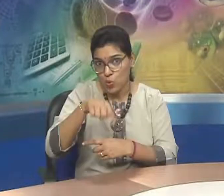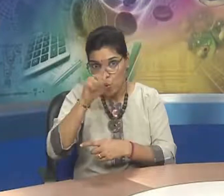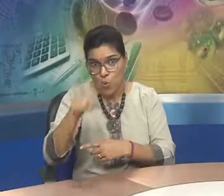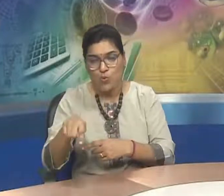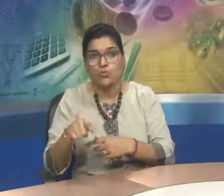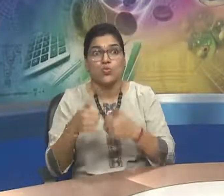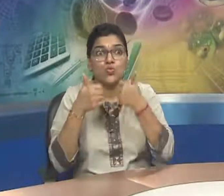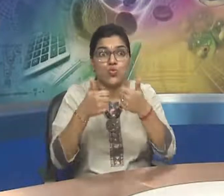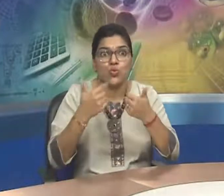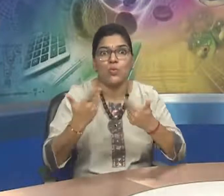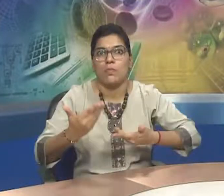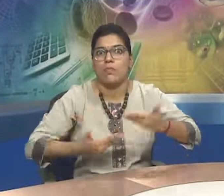Morality